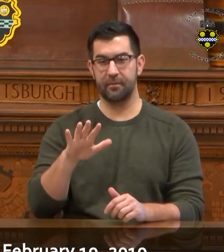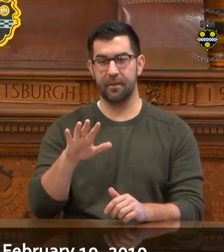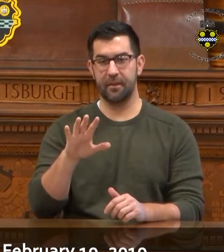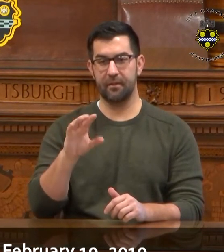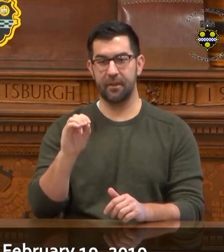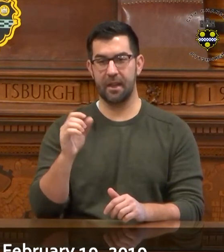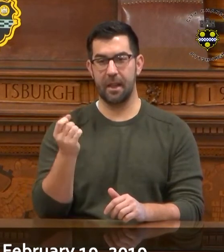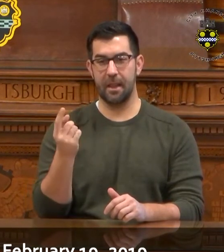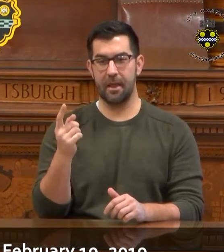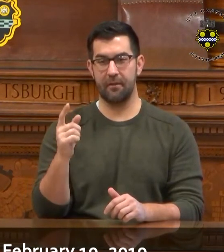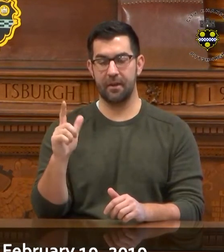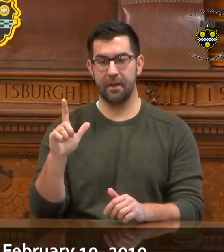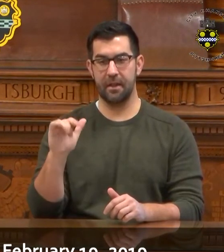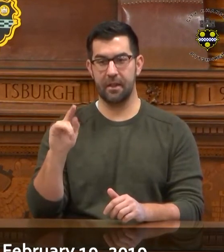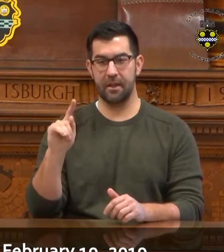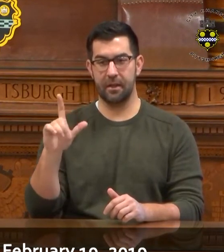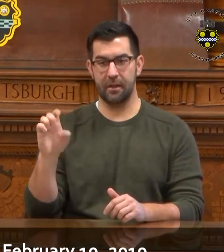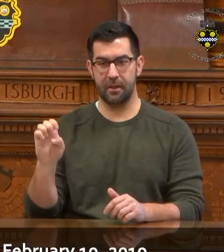5011 Little,